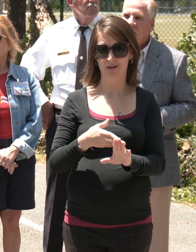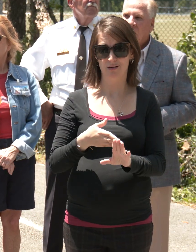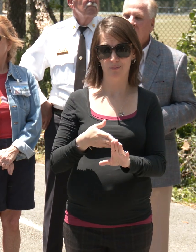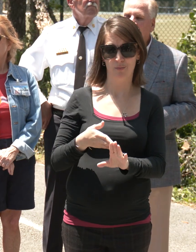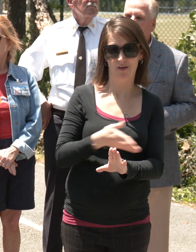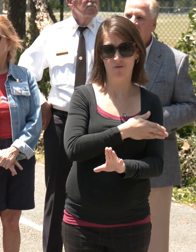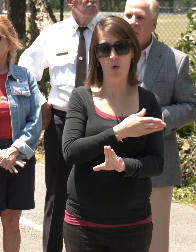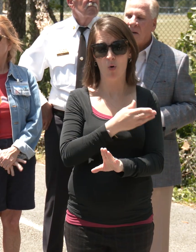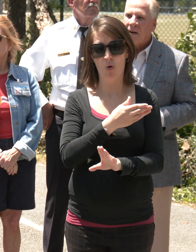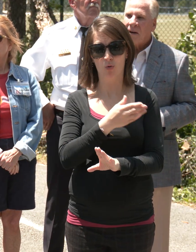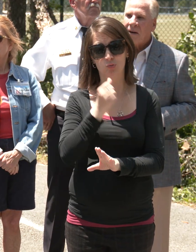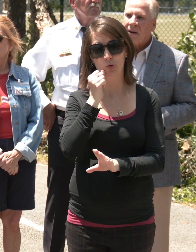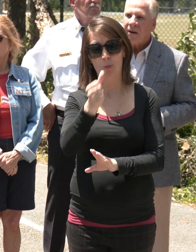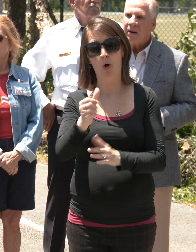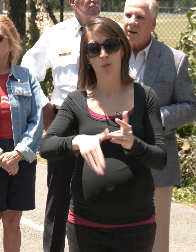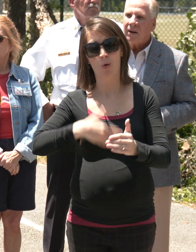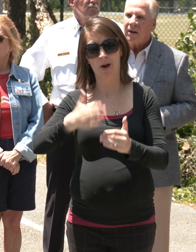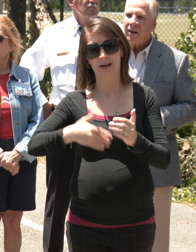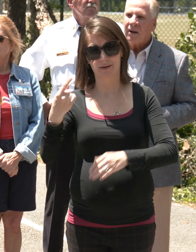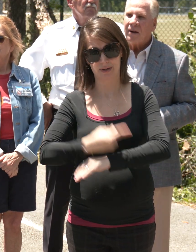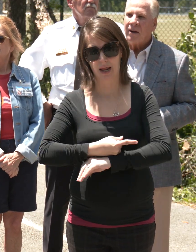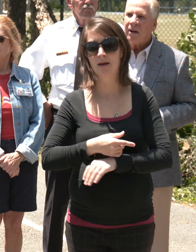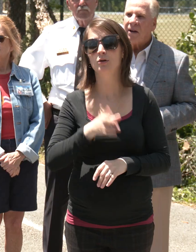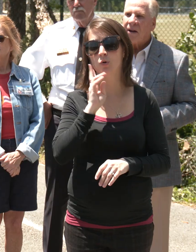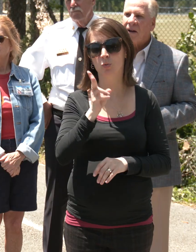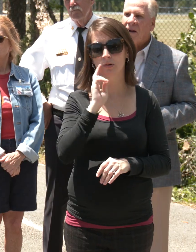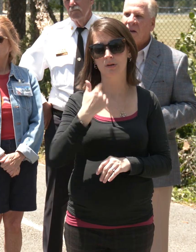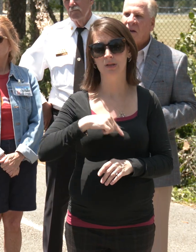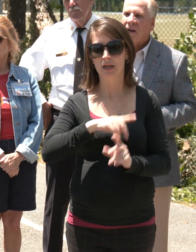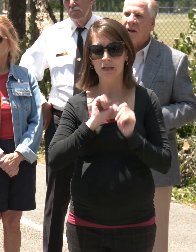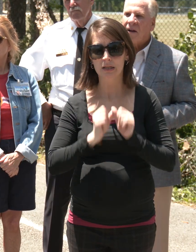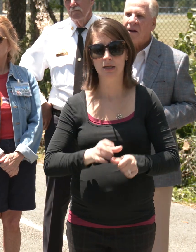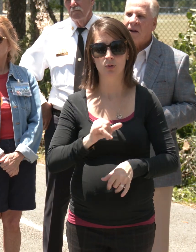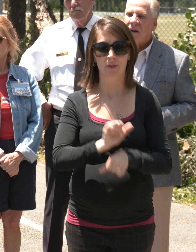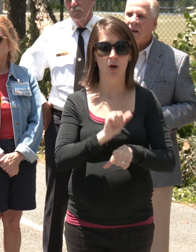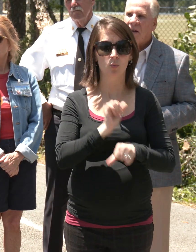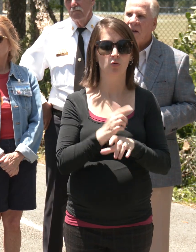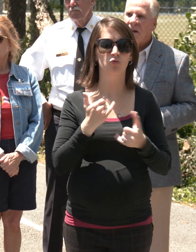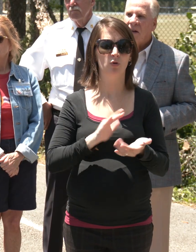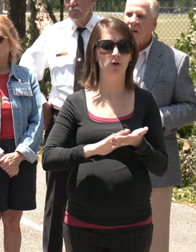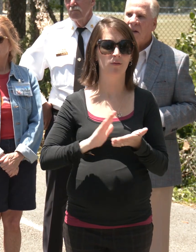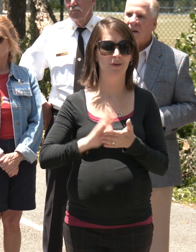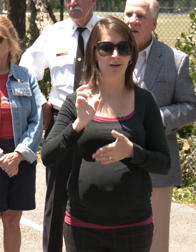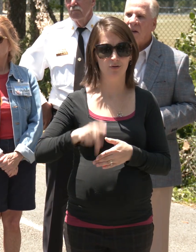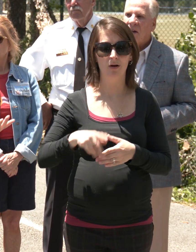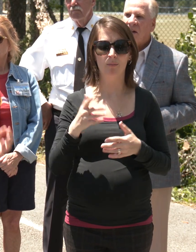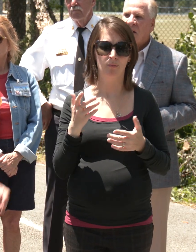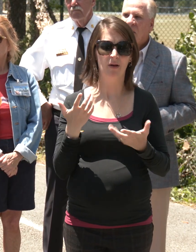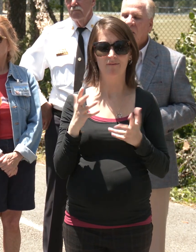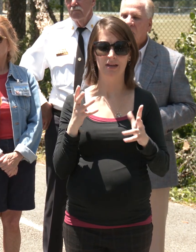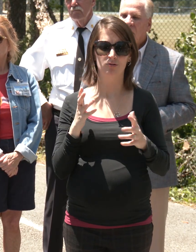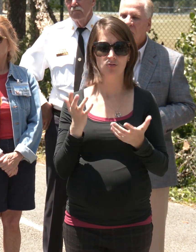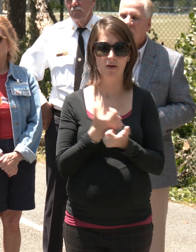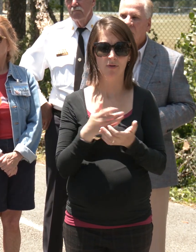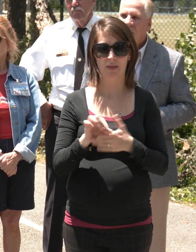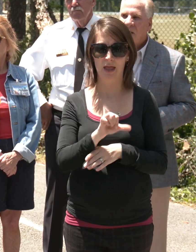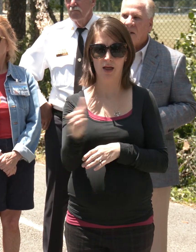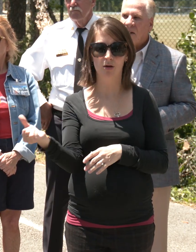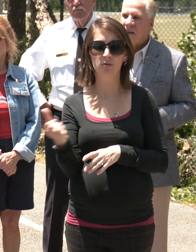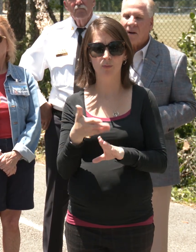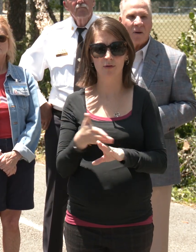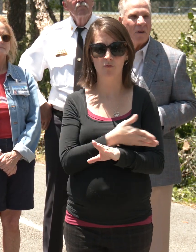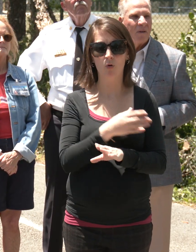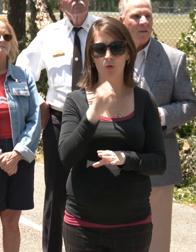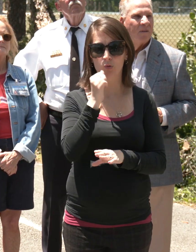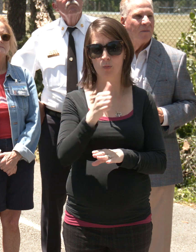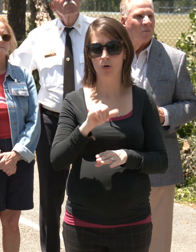tomorrow. And so you should see us out continuing that work to get those other things cleared up and get them all assessed by the end of the day. Go